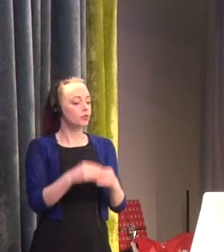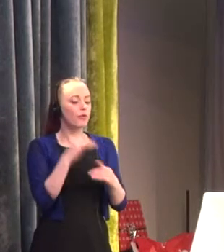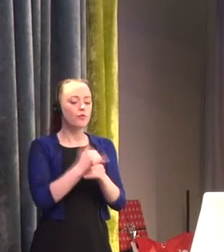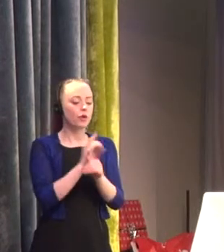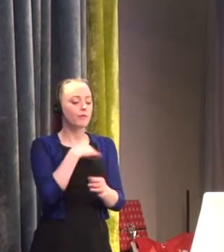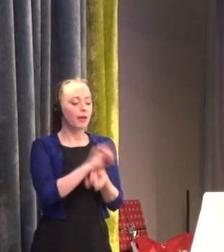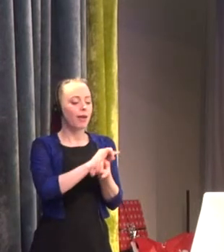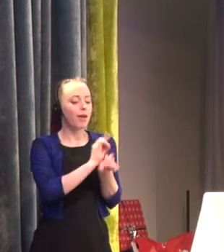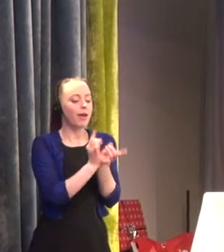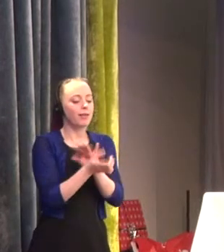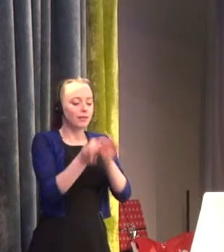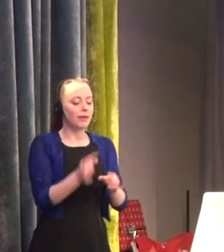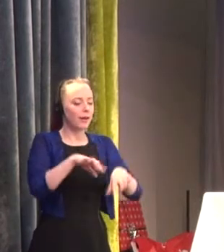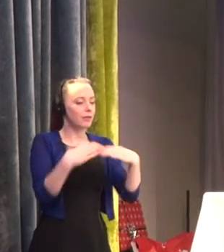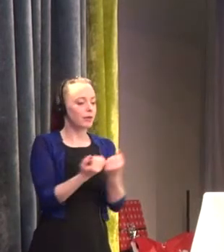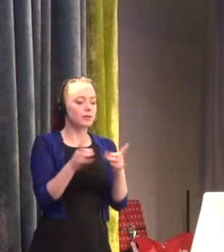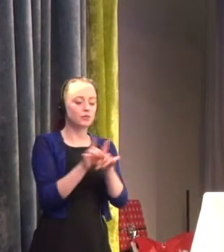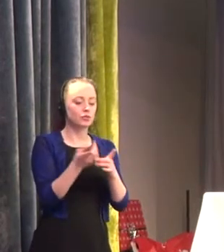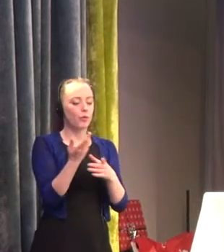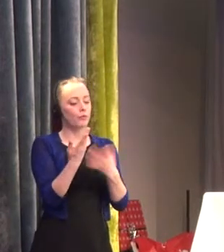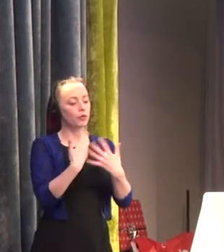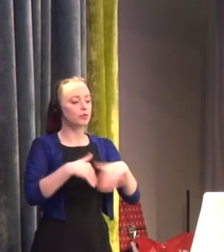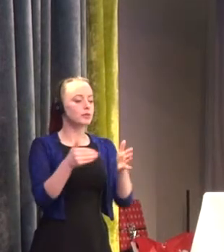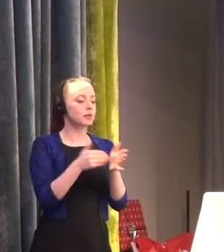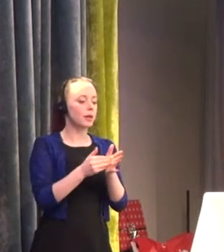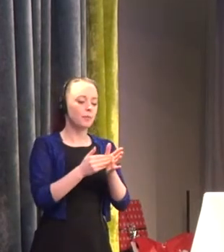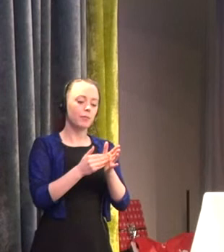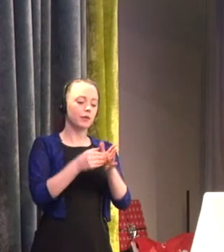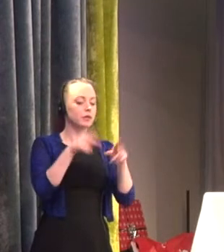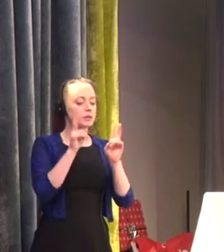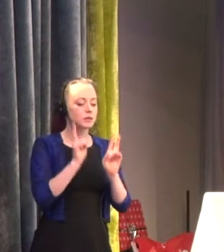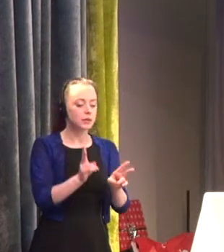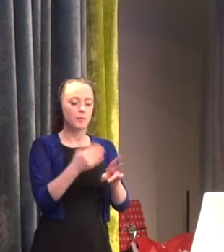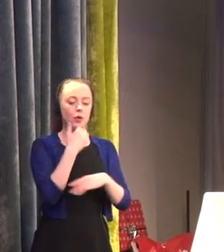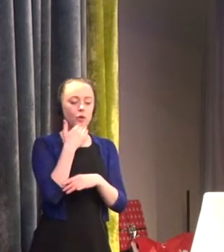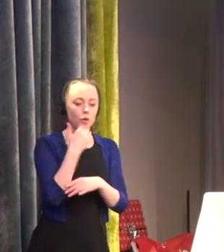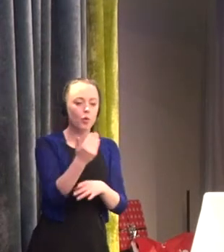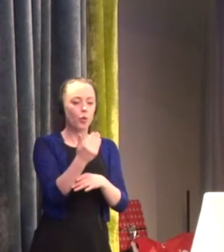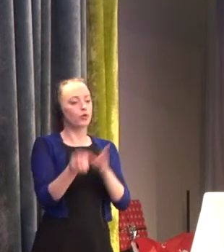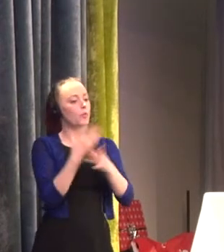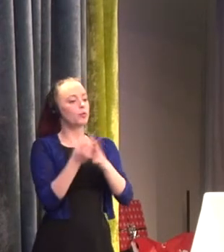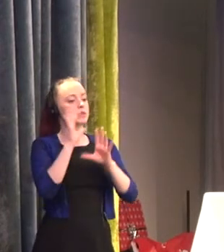an equally good, equally promising, flourishing life? Thank you.